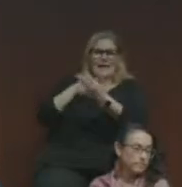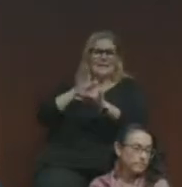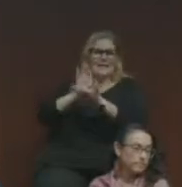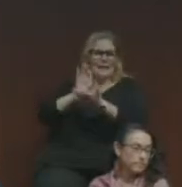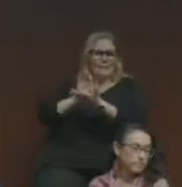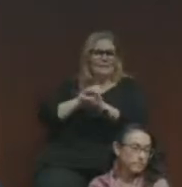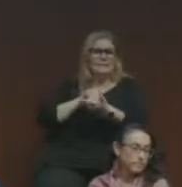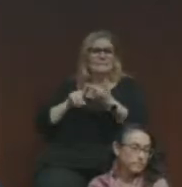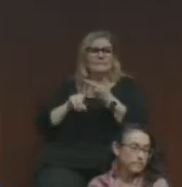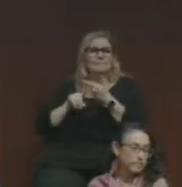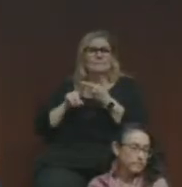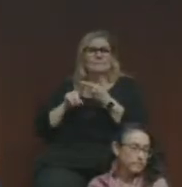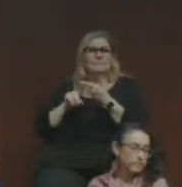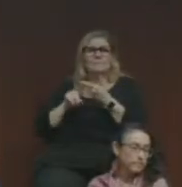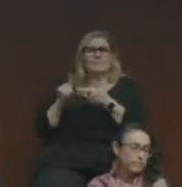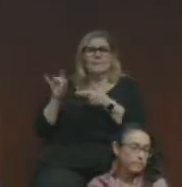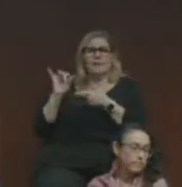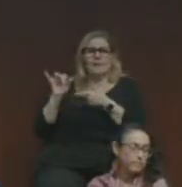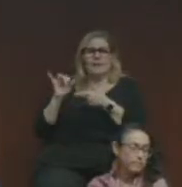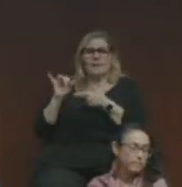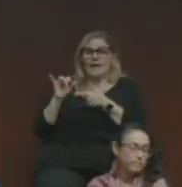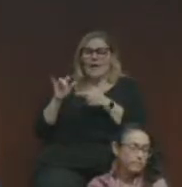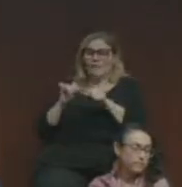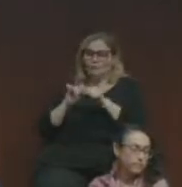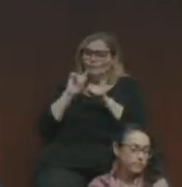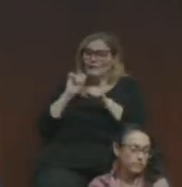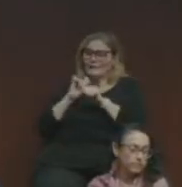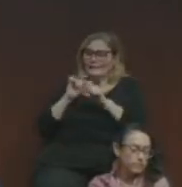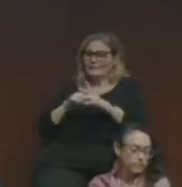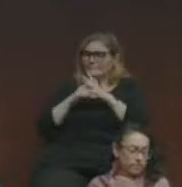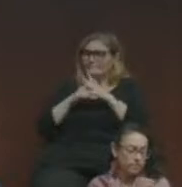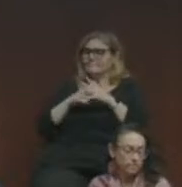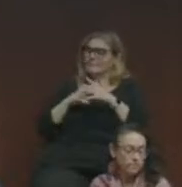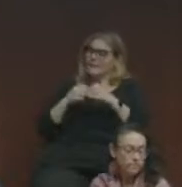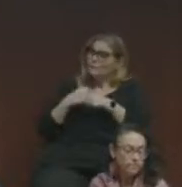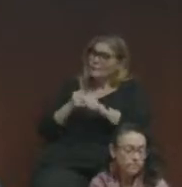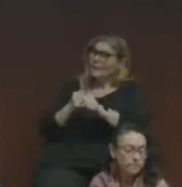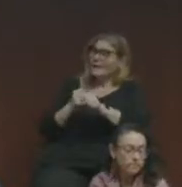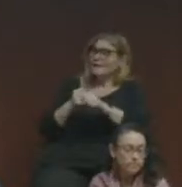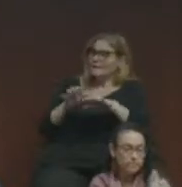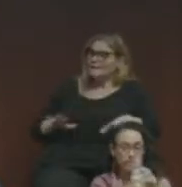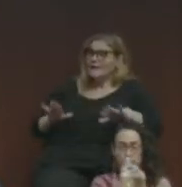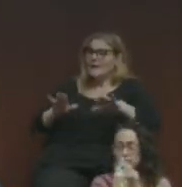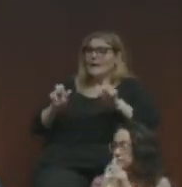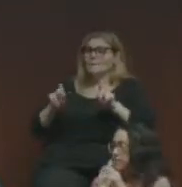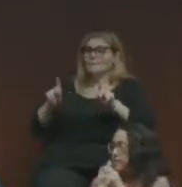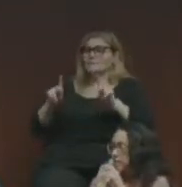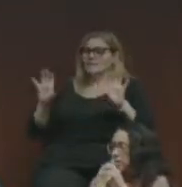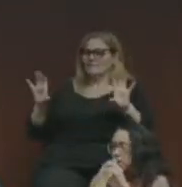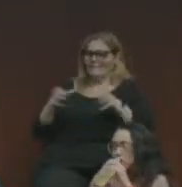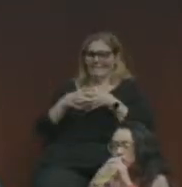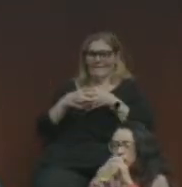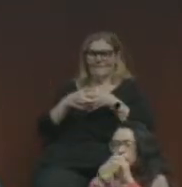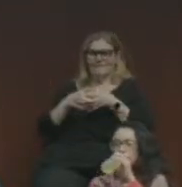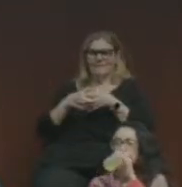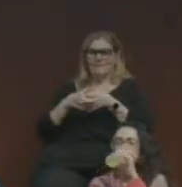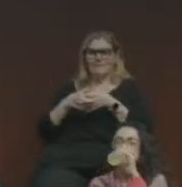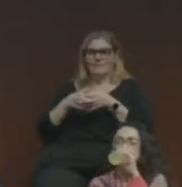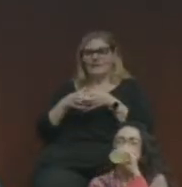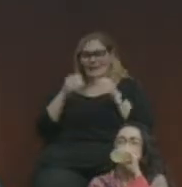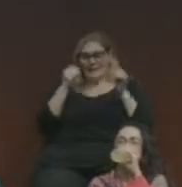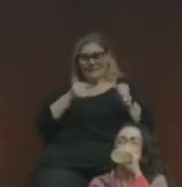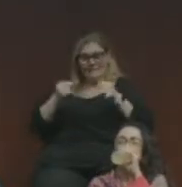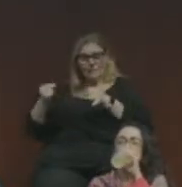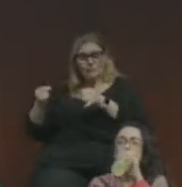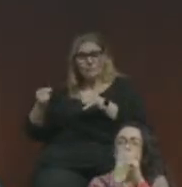anti-capitalism, and invoking and creating spaces of collectivity,